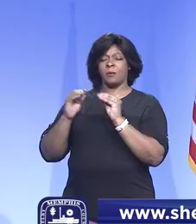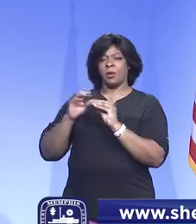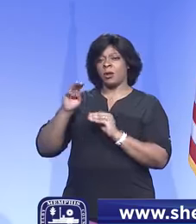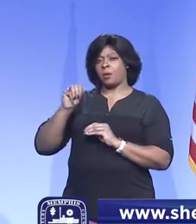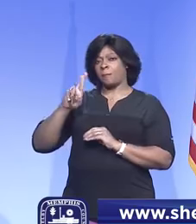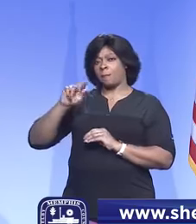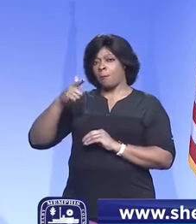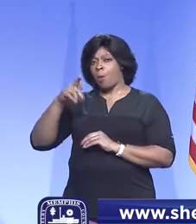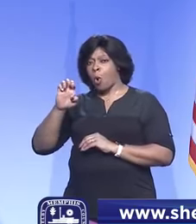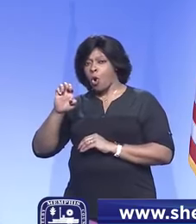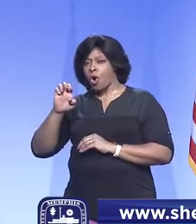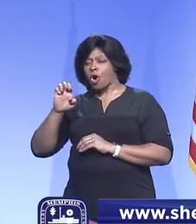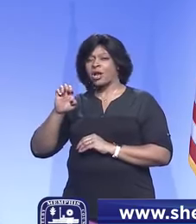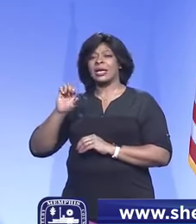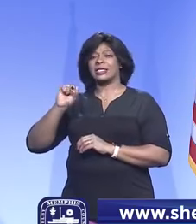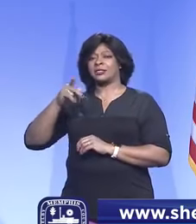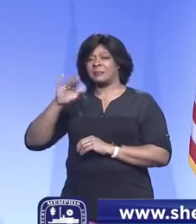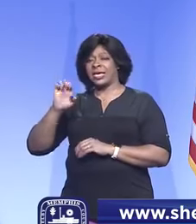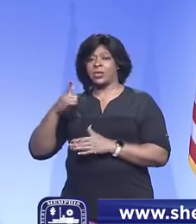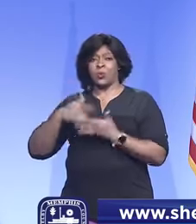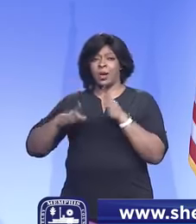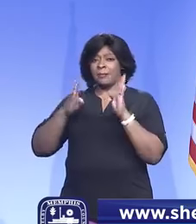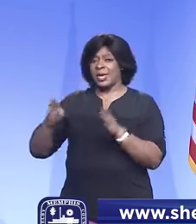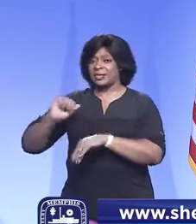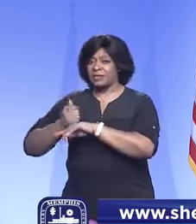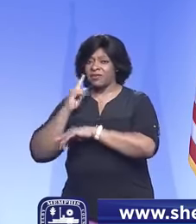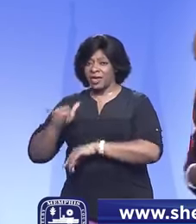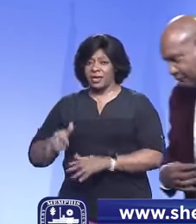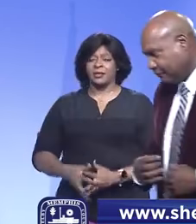now and what contingency plans are in place.